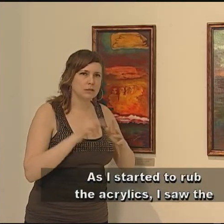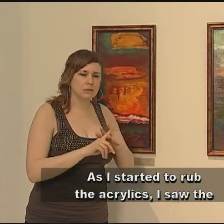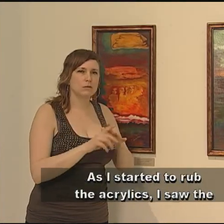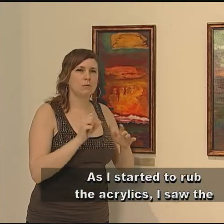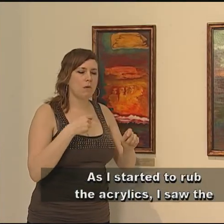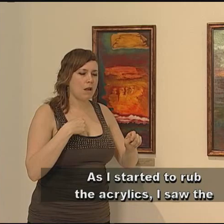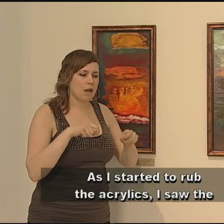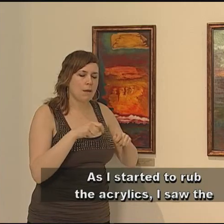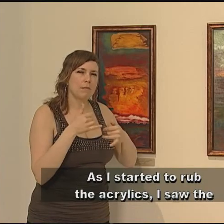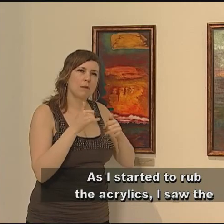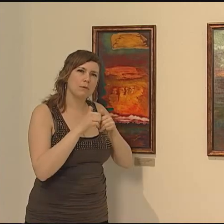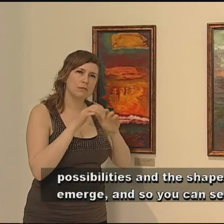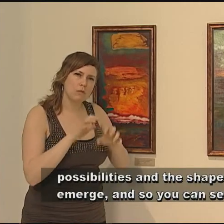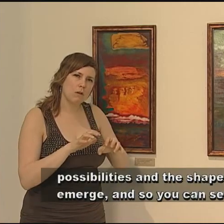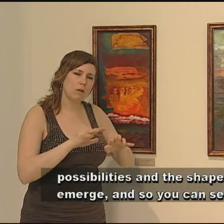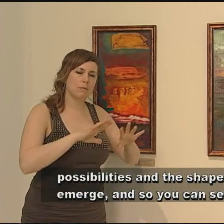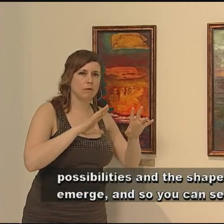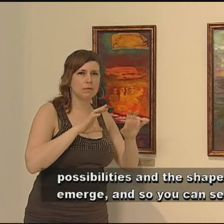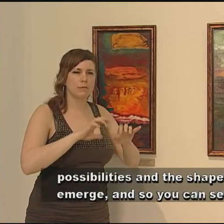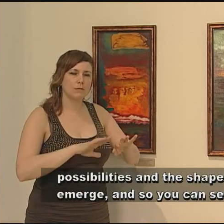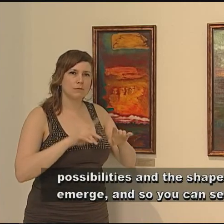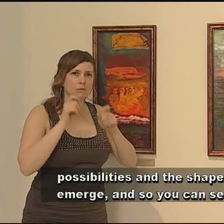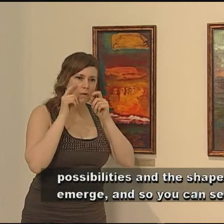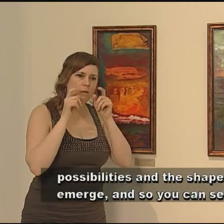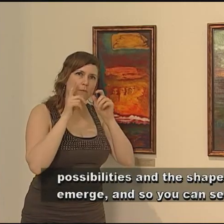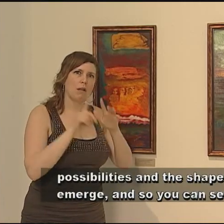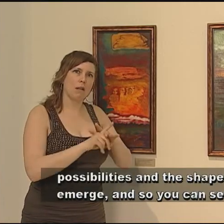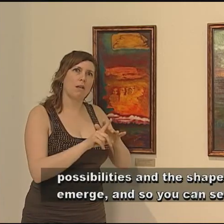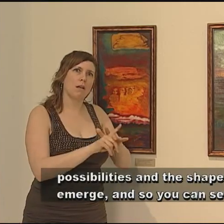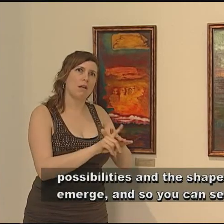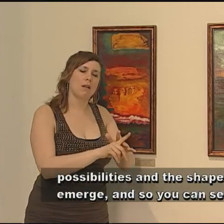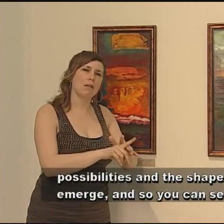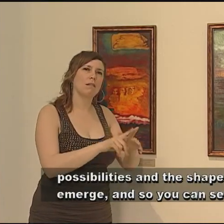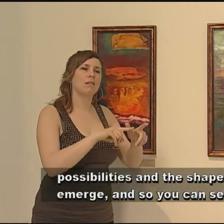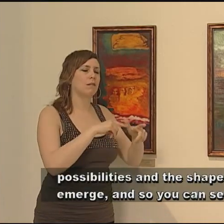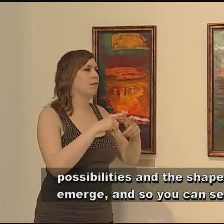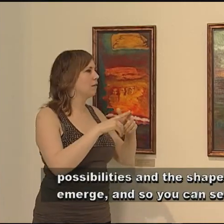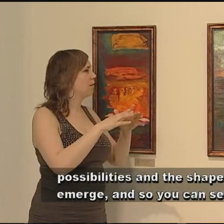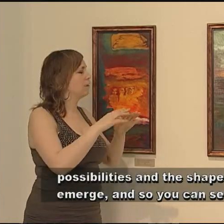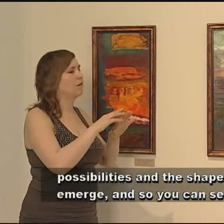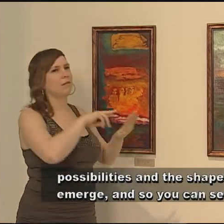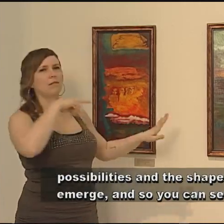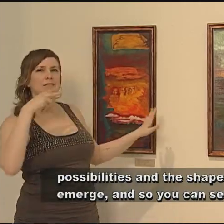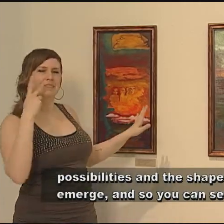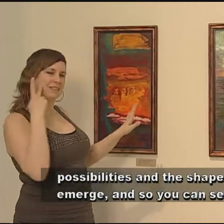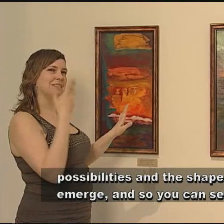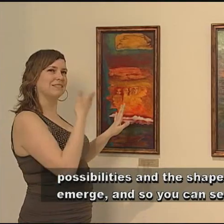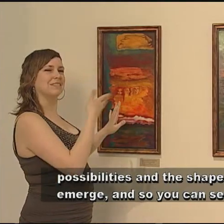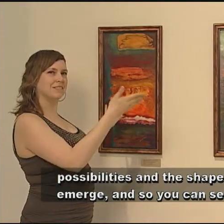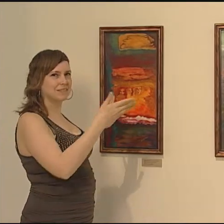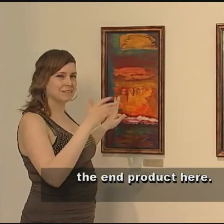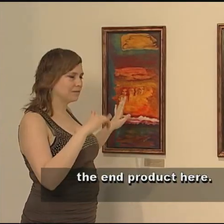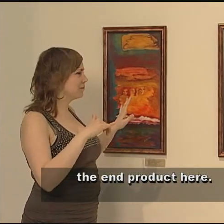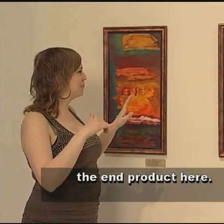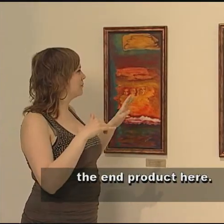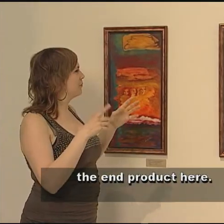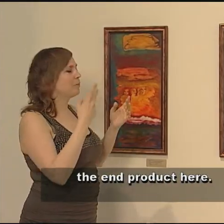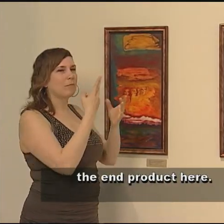As I started to rub the acrylics, I saw the possibilities and the shapes emerge. And so you can see the